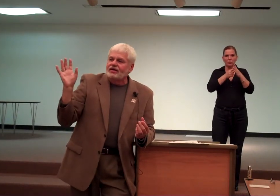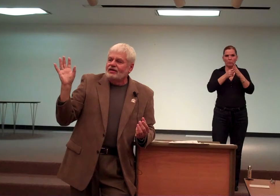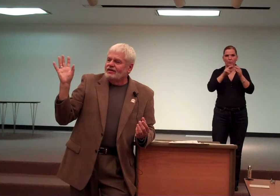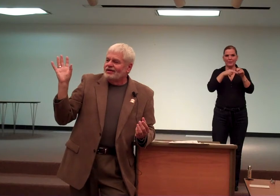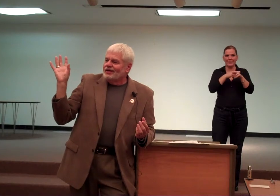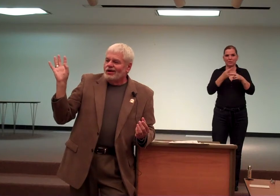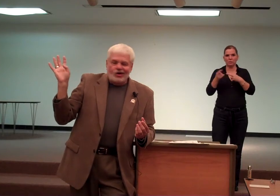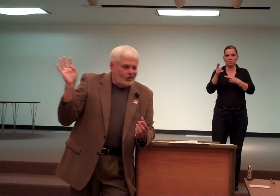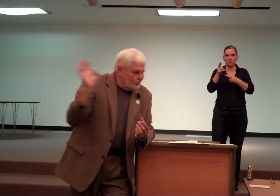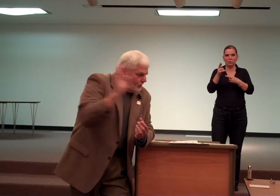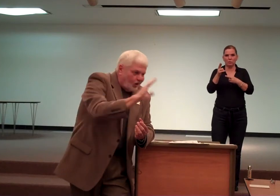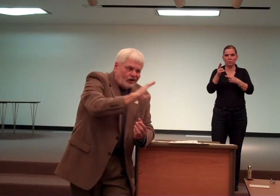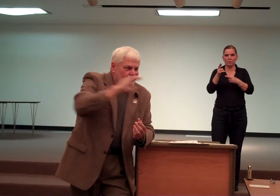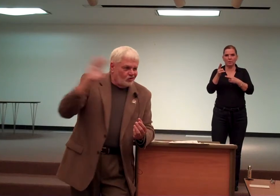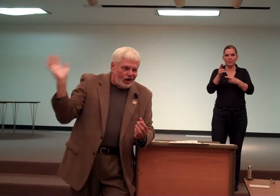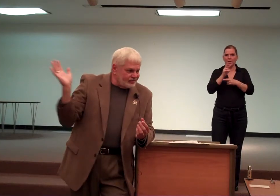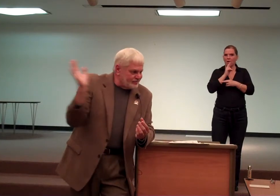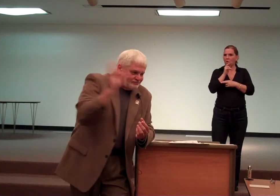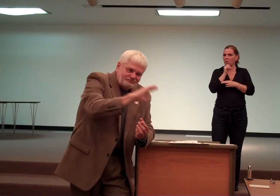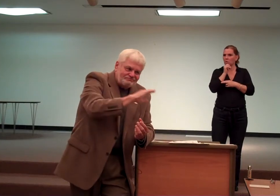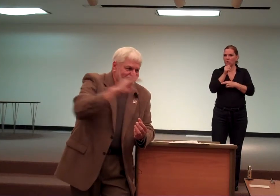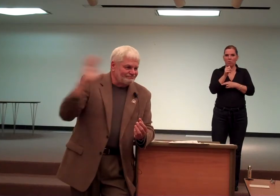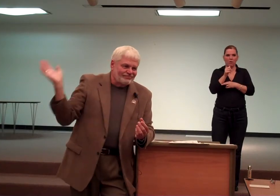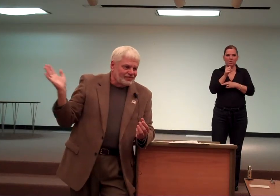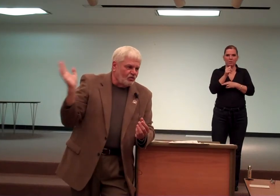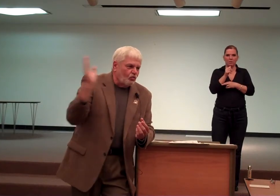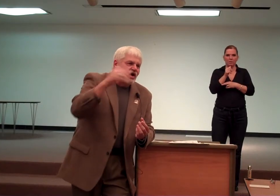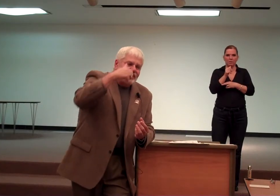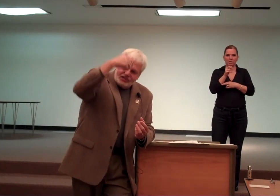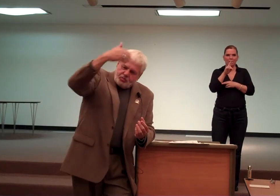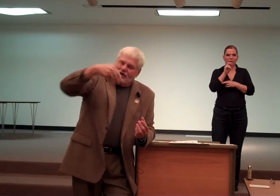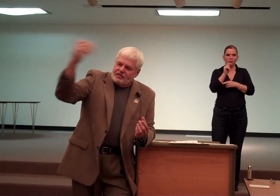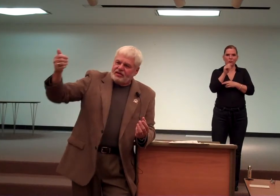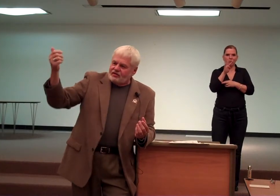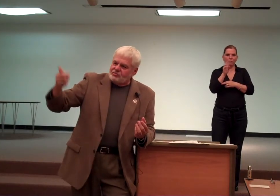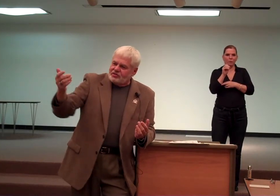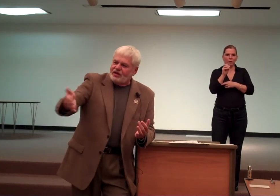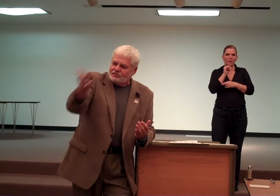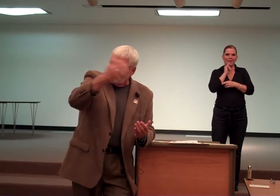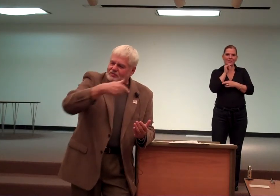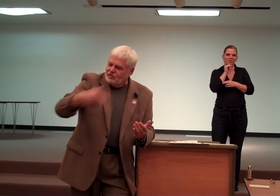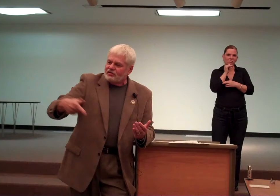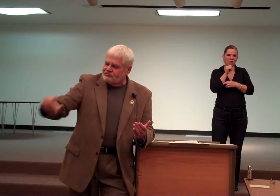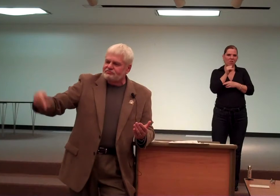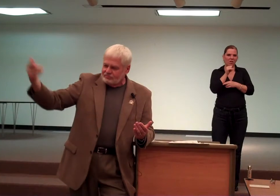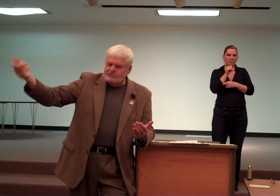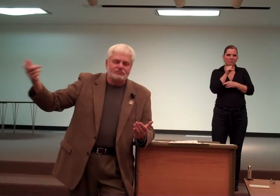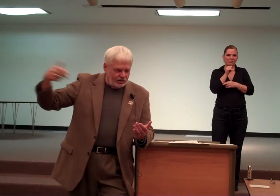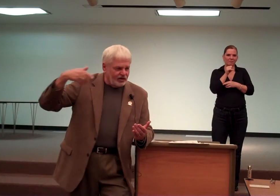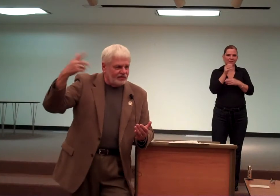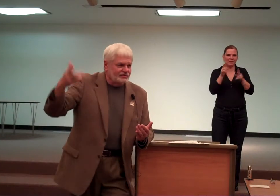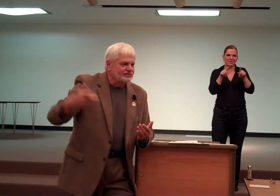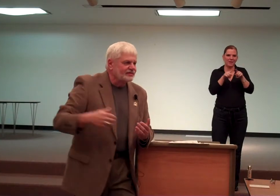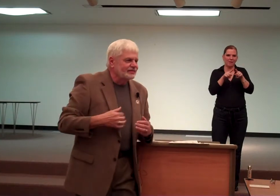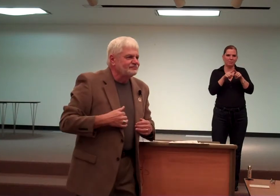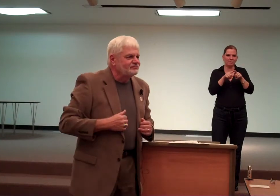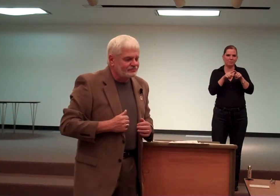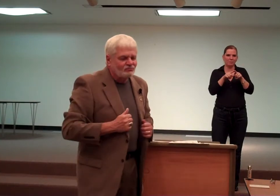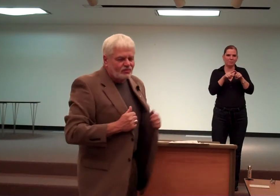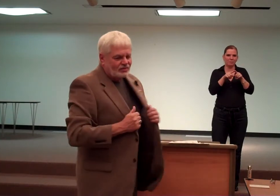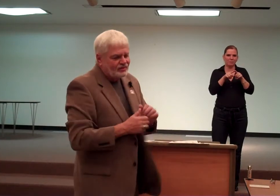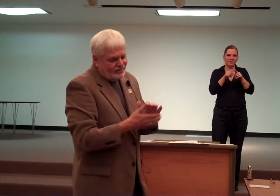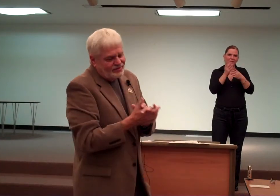40 are not, one is part of the other, but the other is not part of, okay.